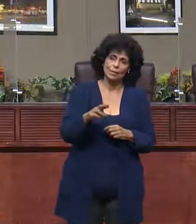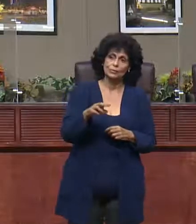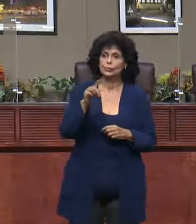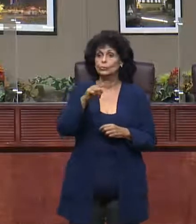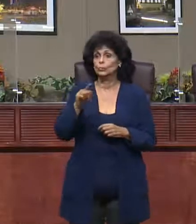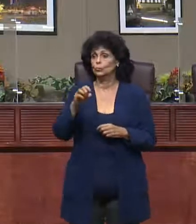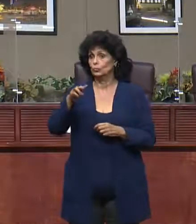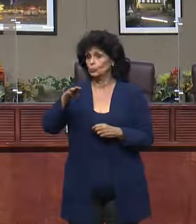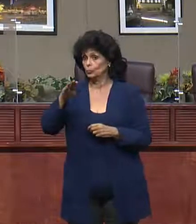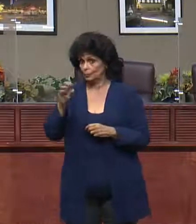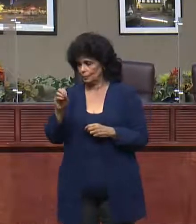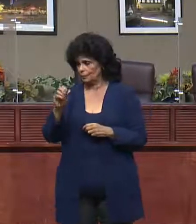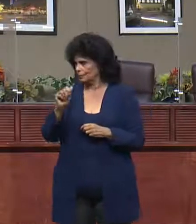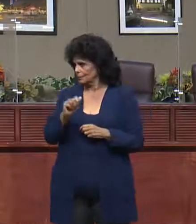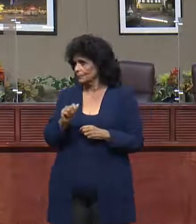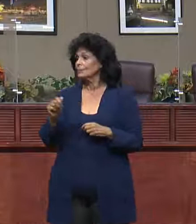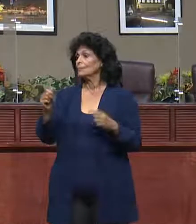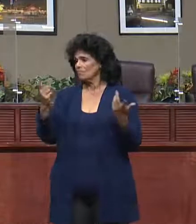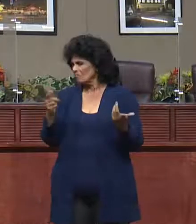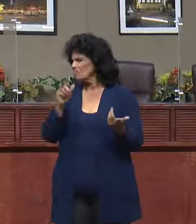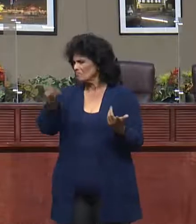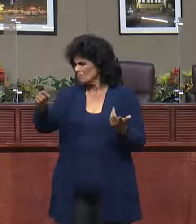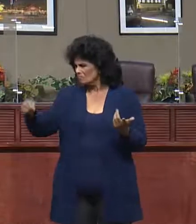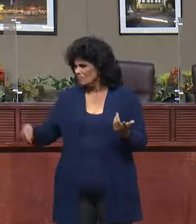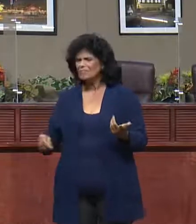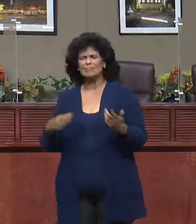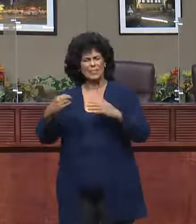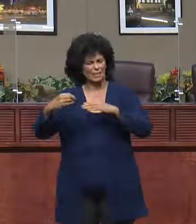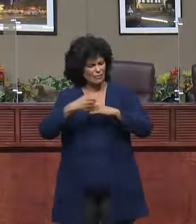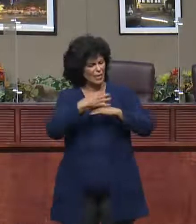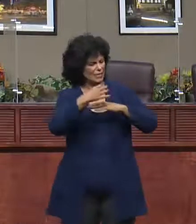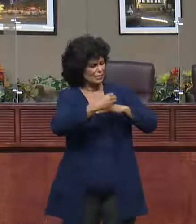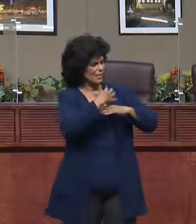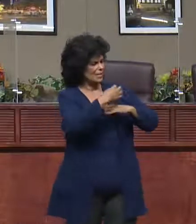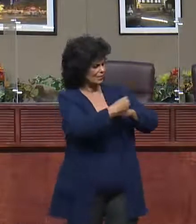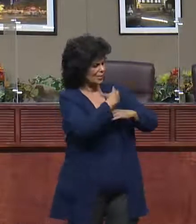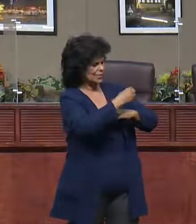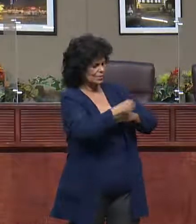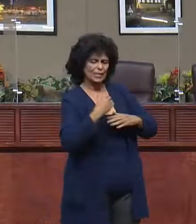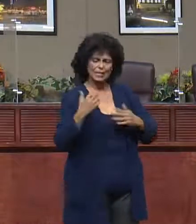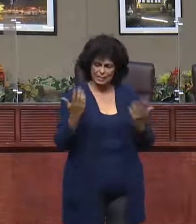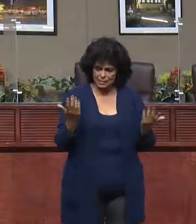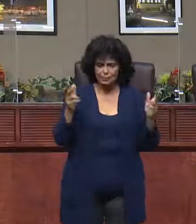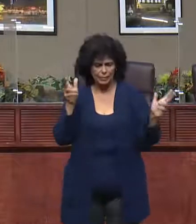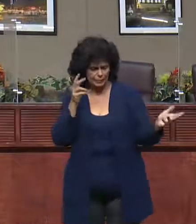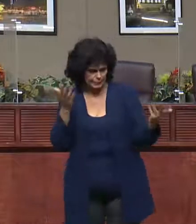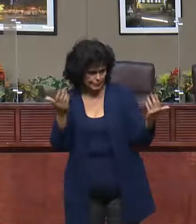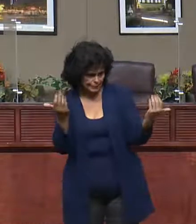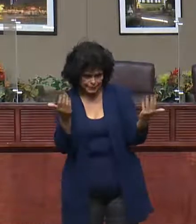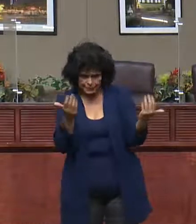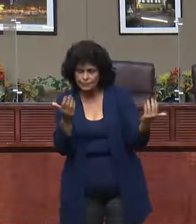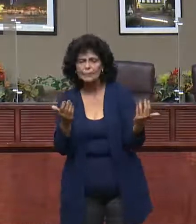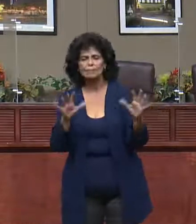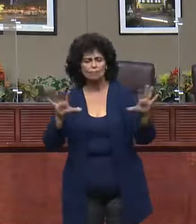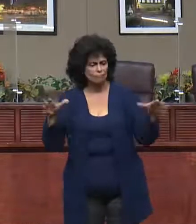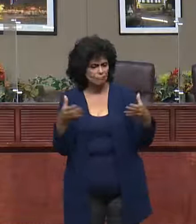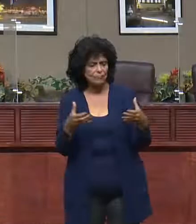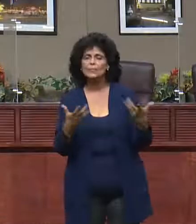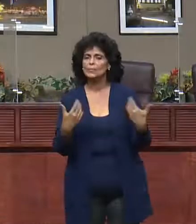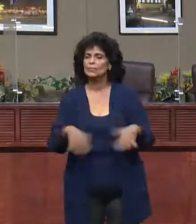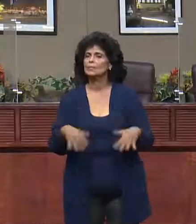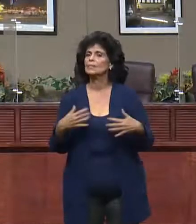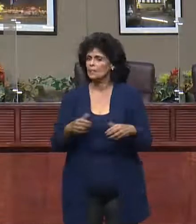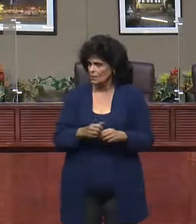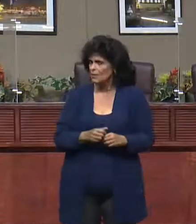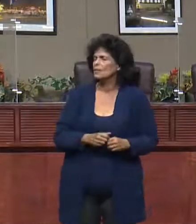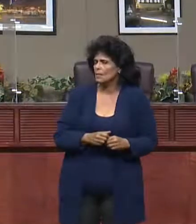others who provide advice to me, we have been able to execute. The county administrator, Mr. Byron